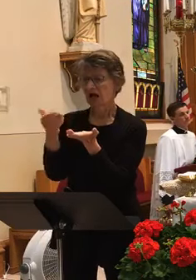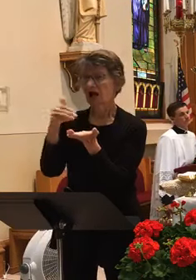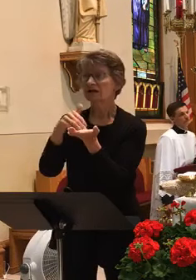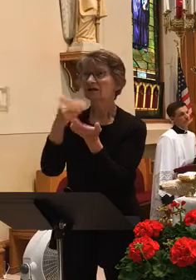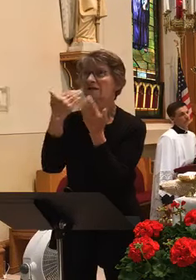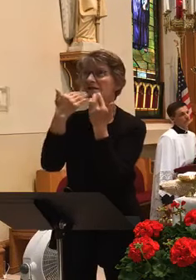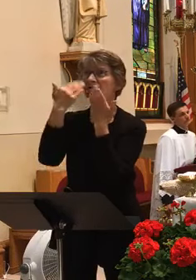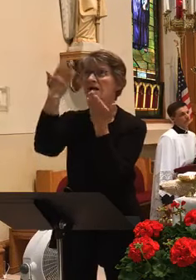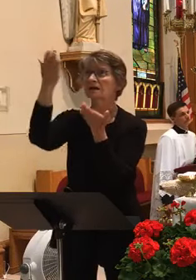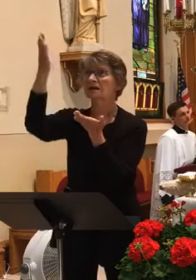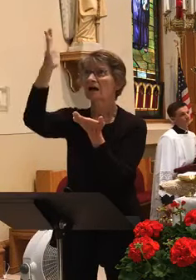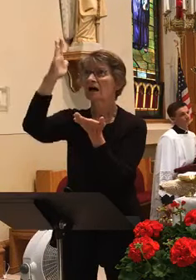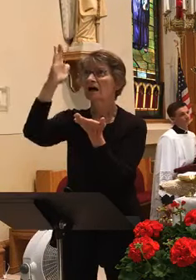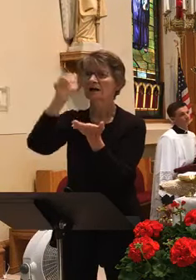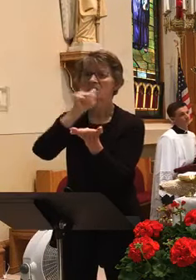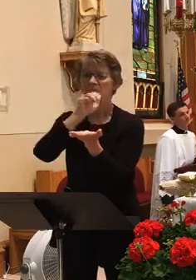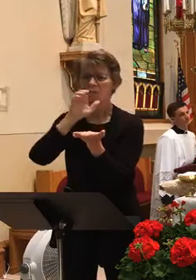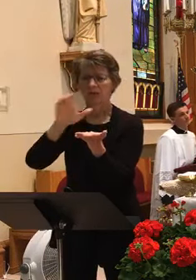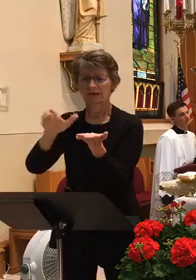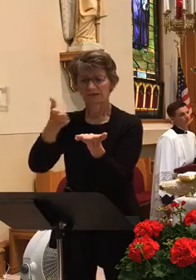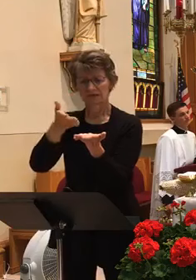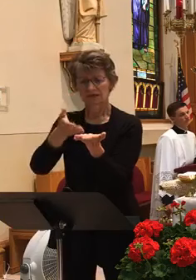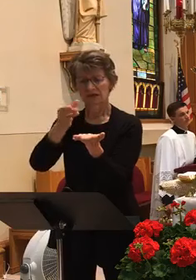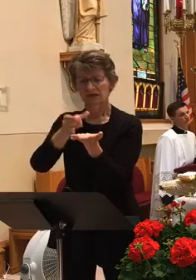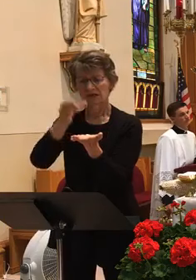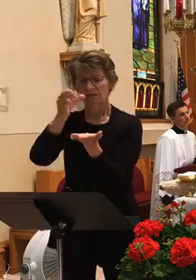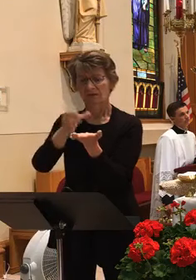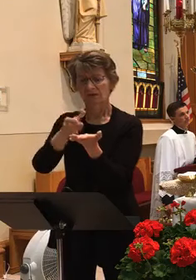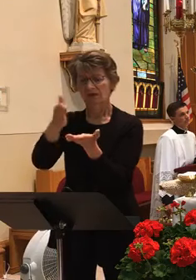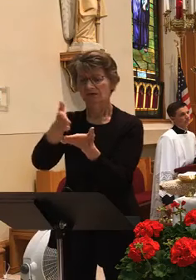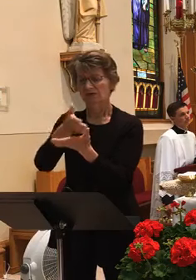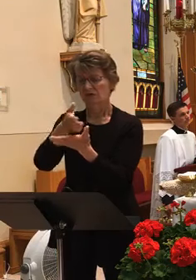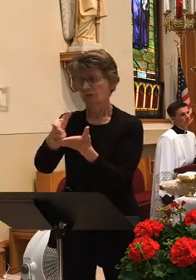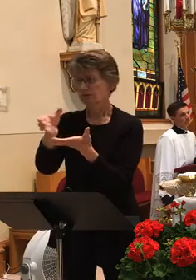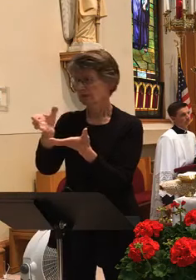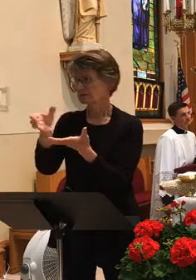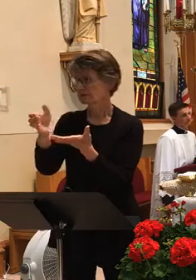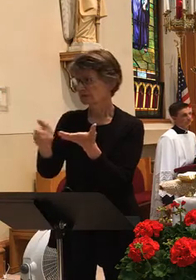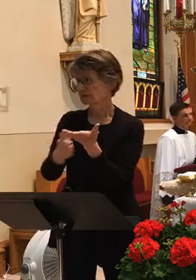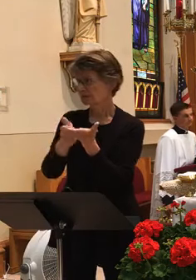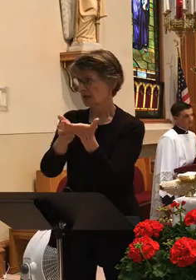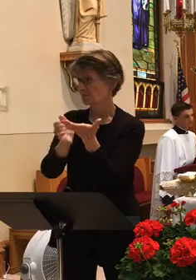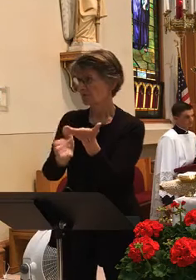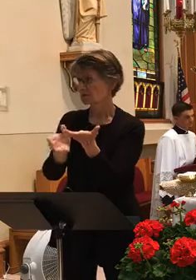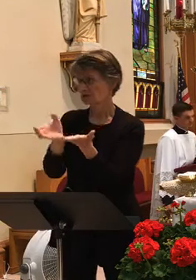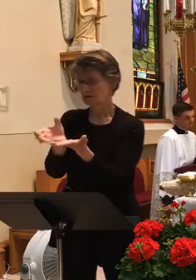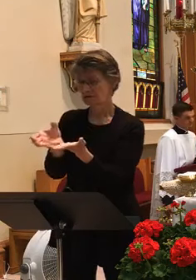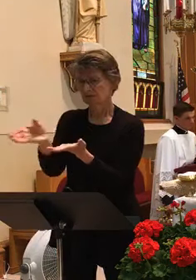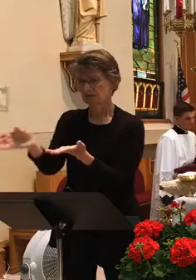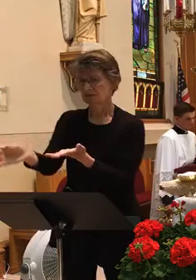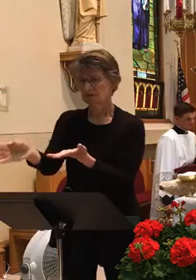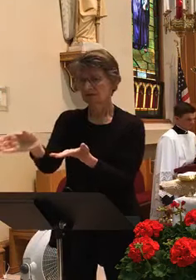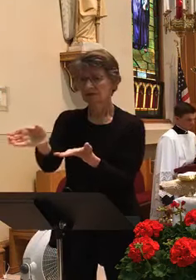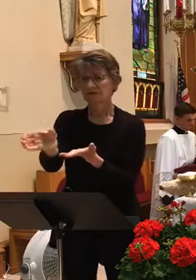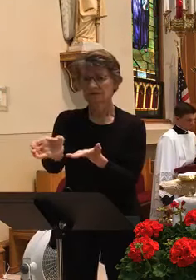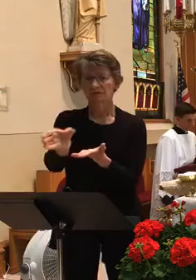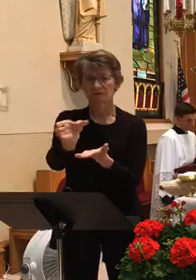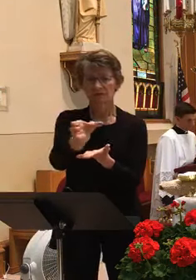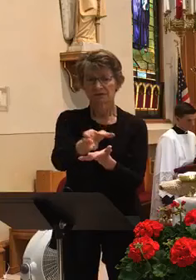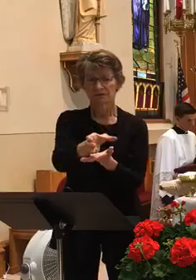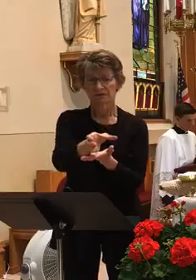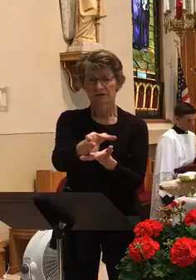giving you thanks, he said the blessing and gave it to his disciples, saying,